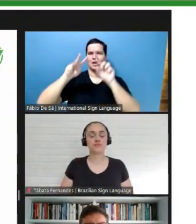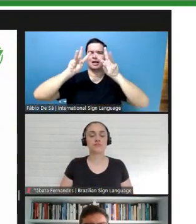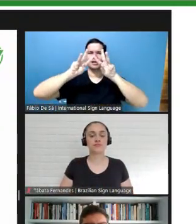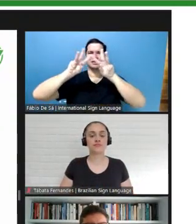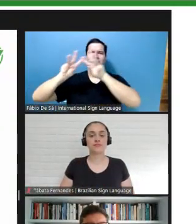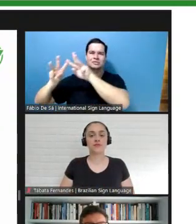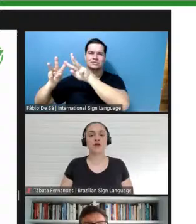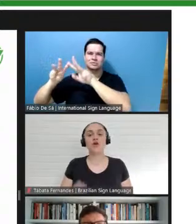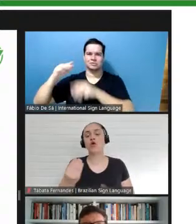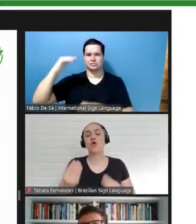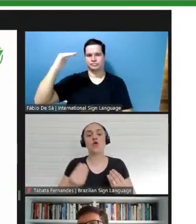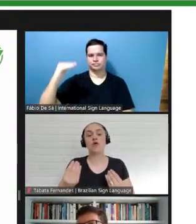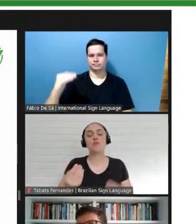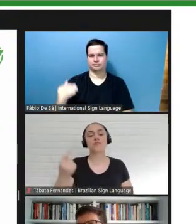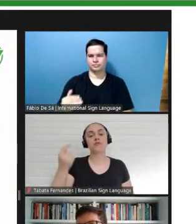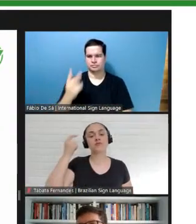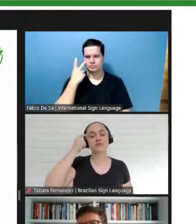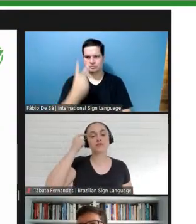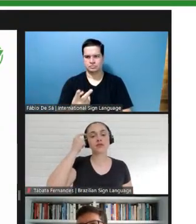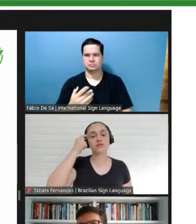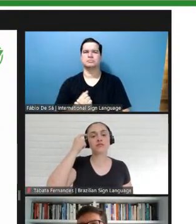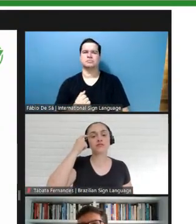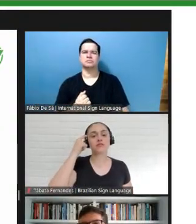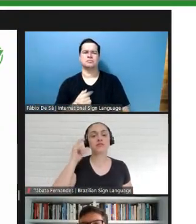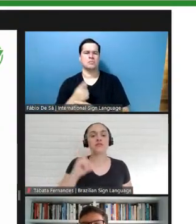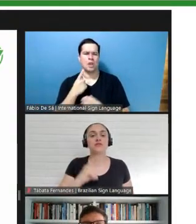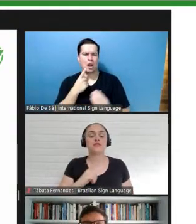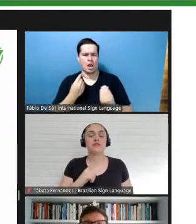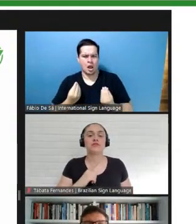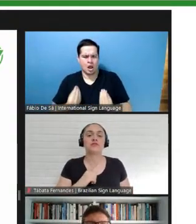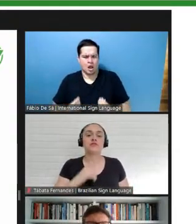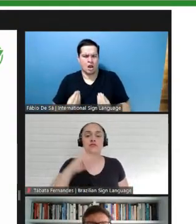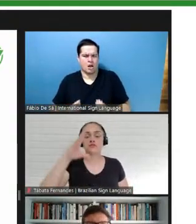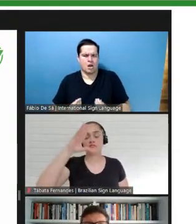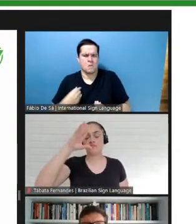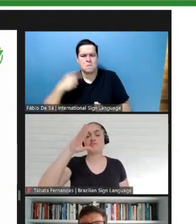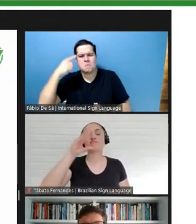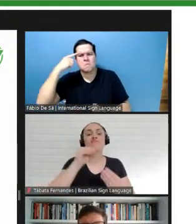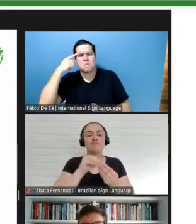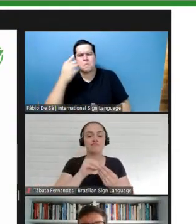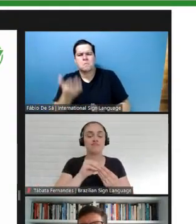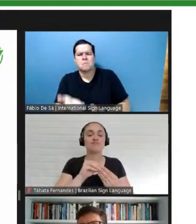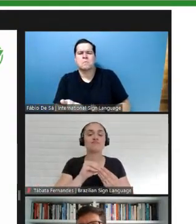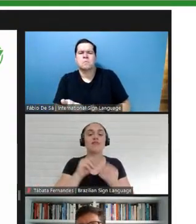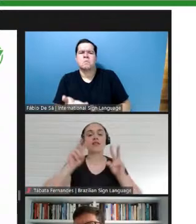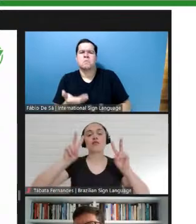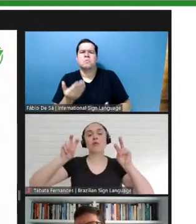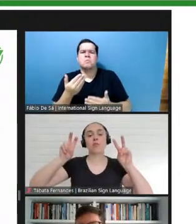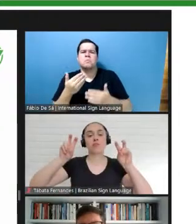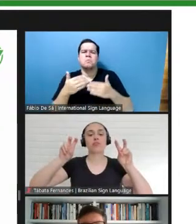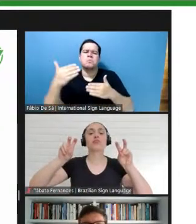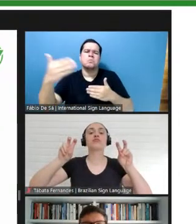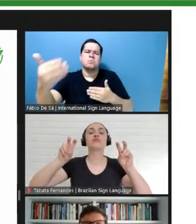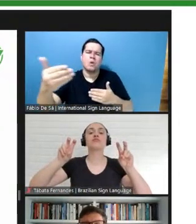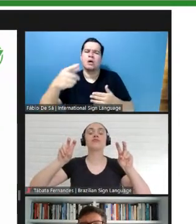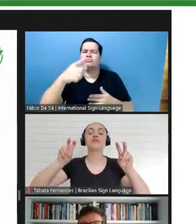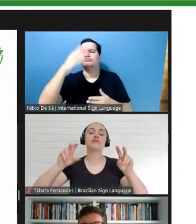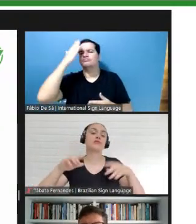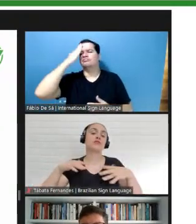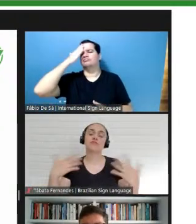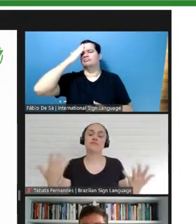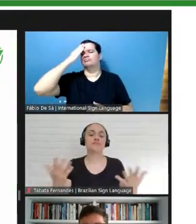understanding. So when we're talking about action and expression, organising their understanding of a particular topic or section of work.